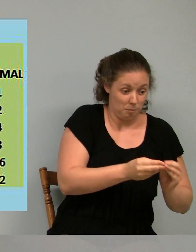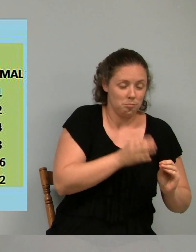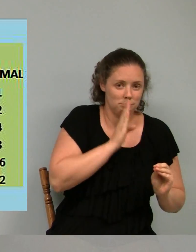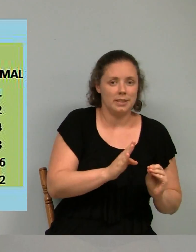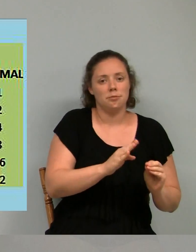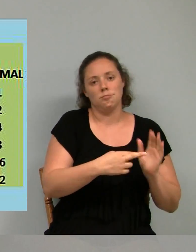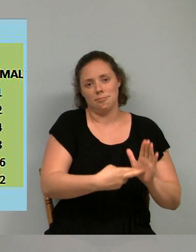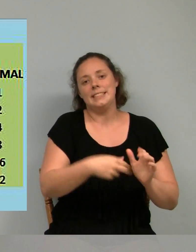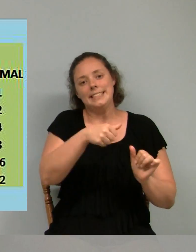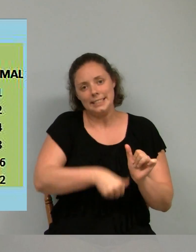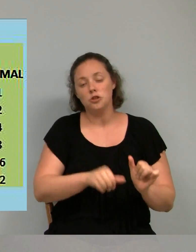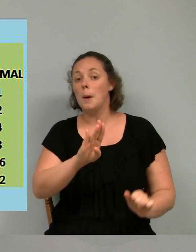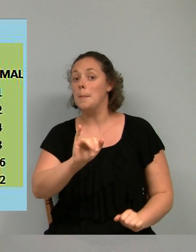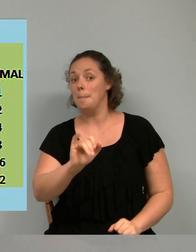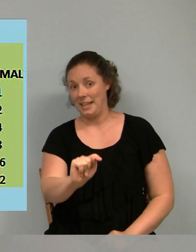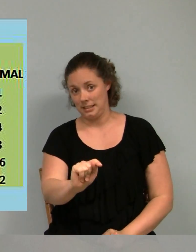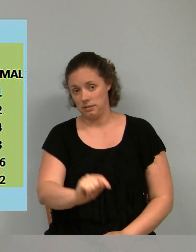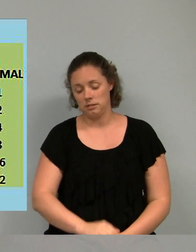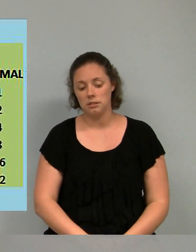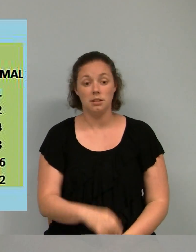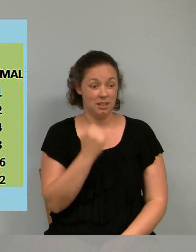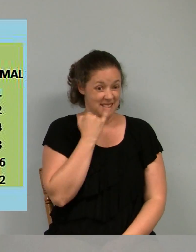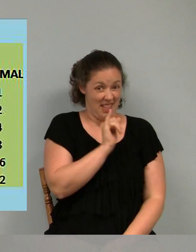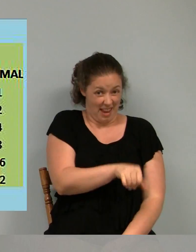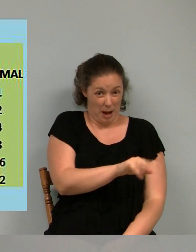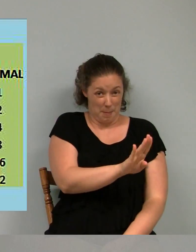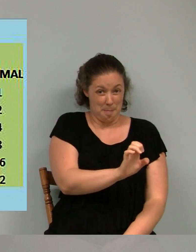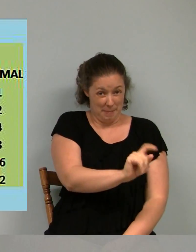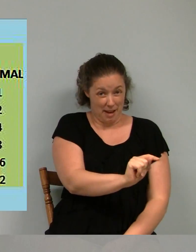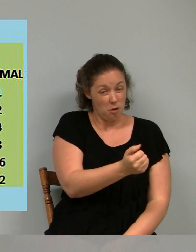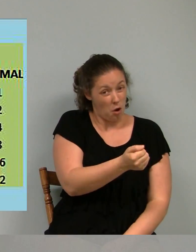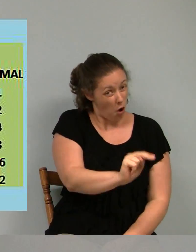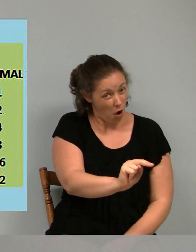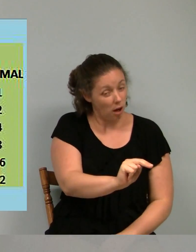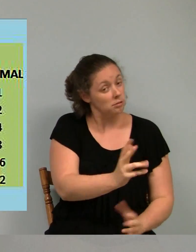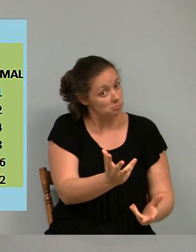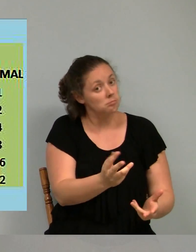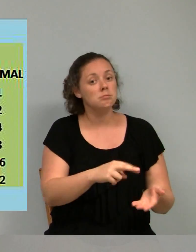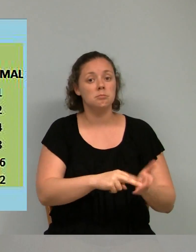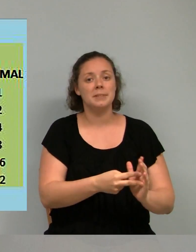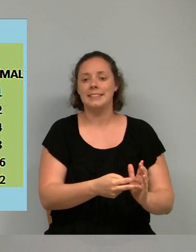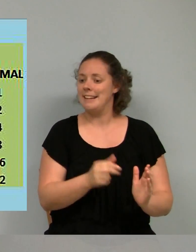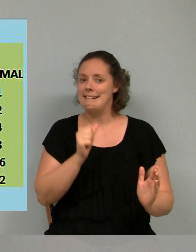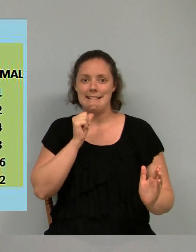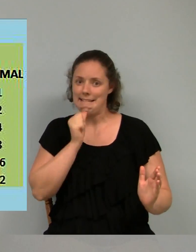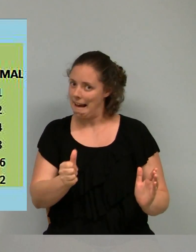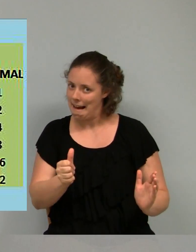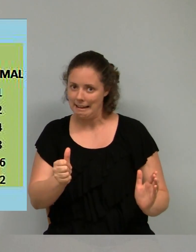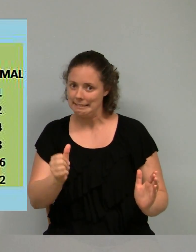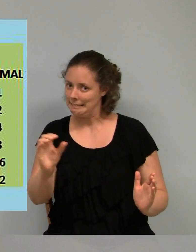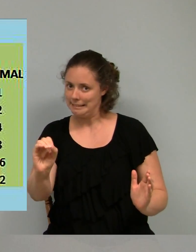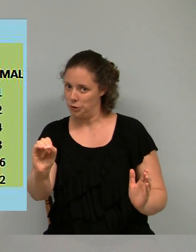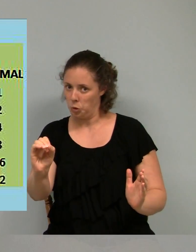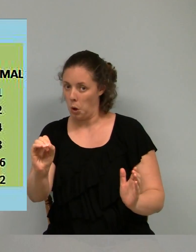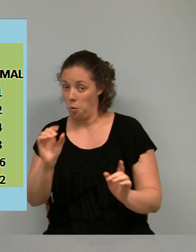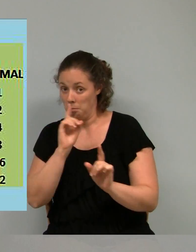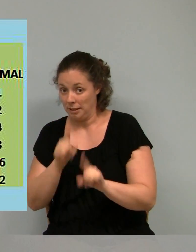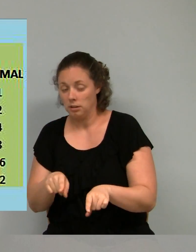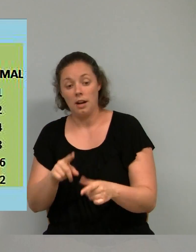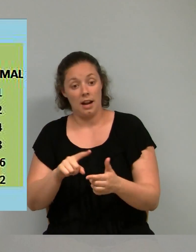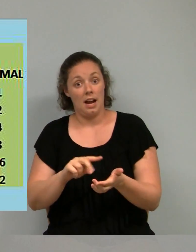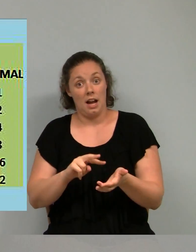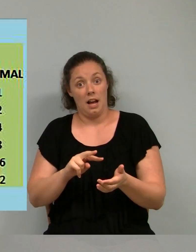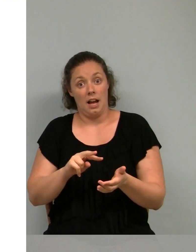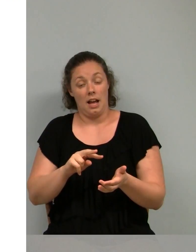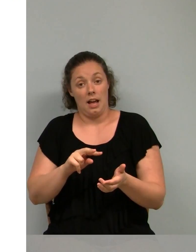bit. If that bit is on, it results in a non-zero value and the GPIO